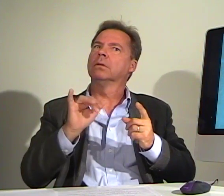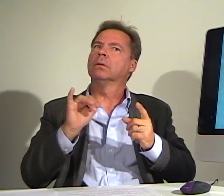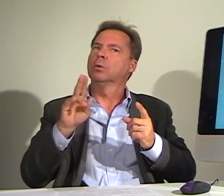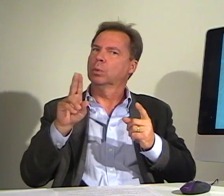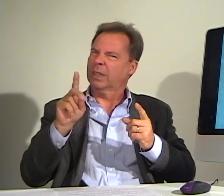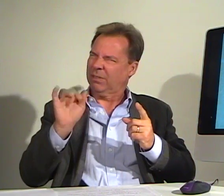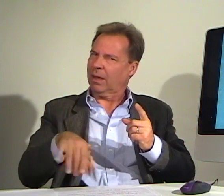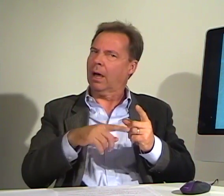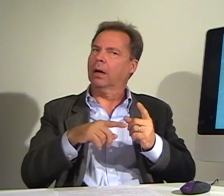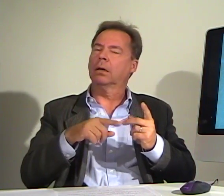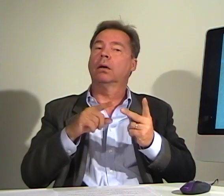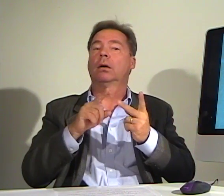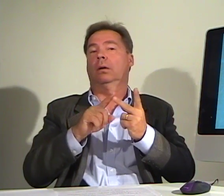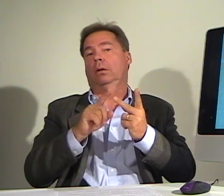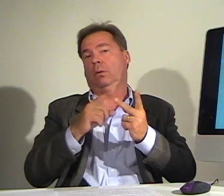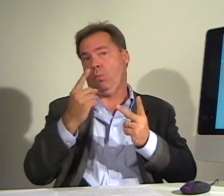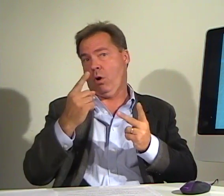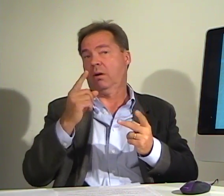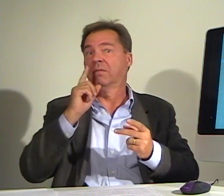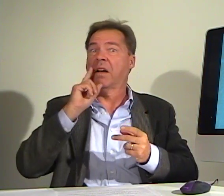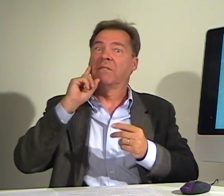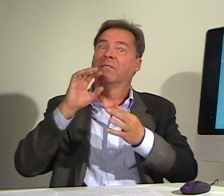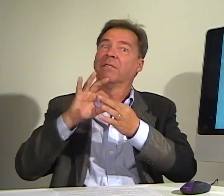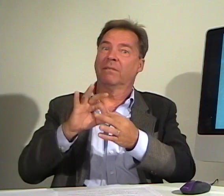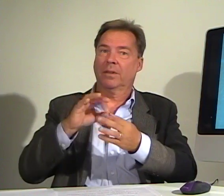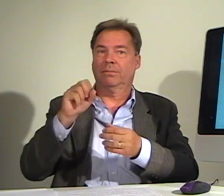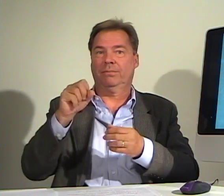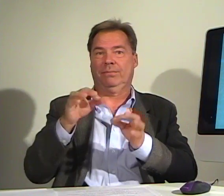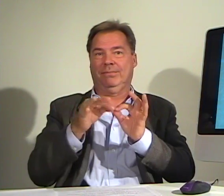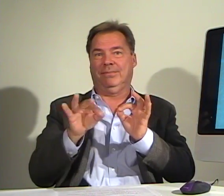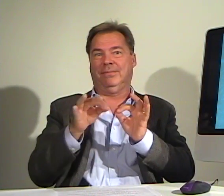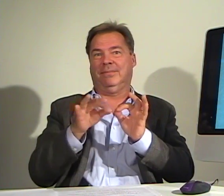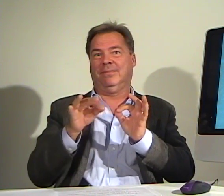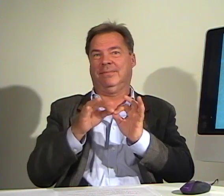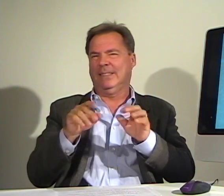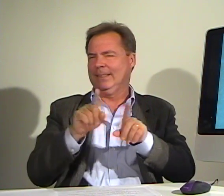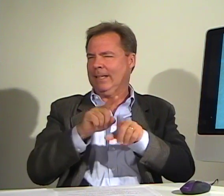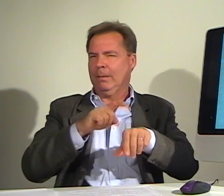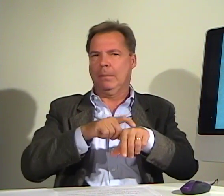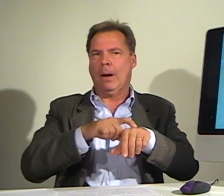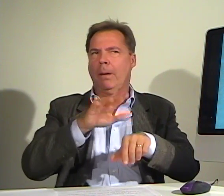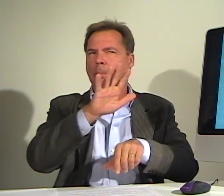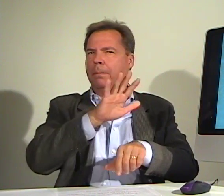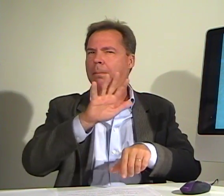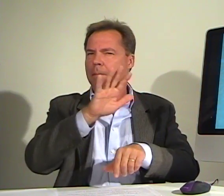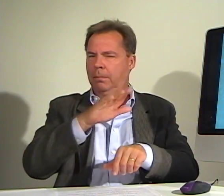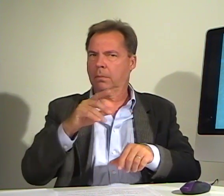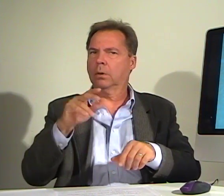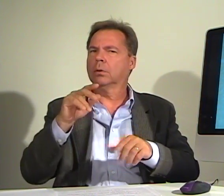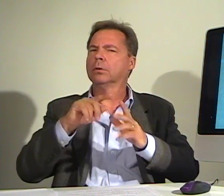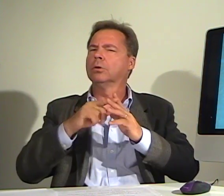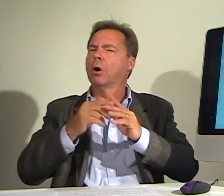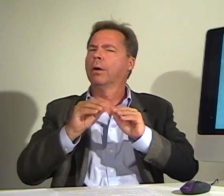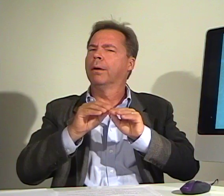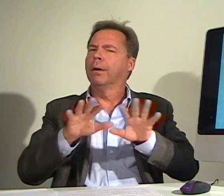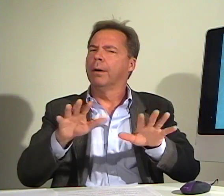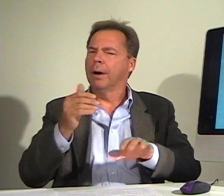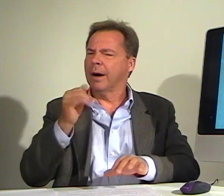So we see there's been a significant impact with ramps. And as far as captioning goes, we